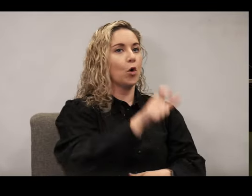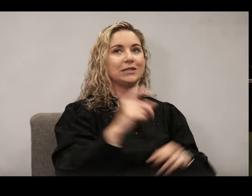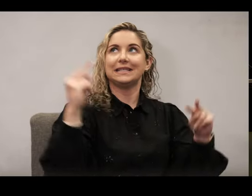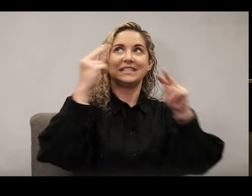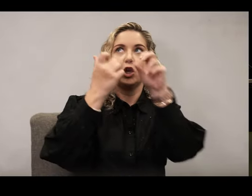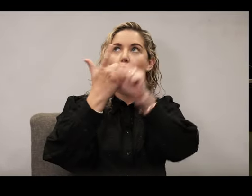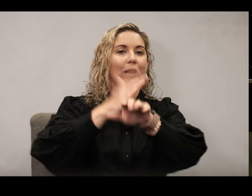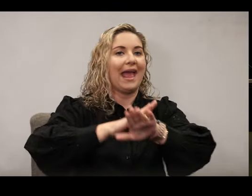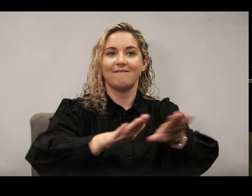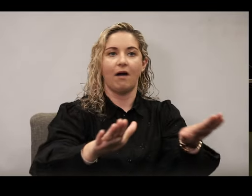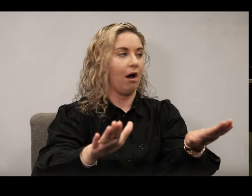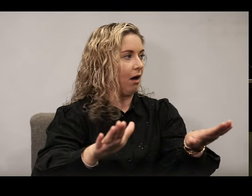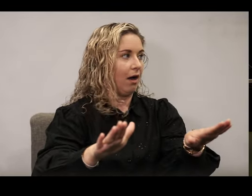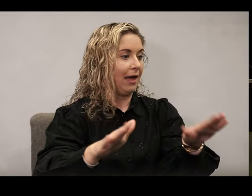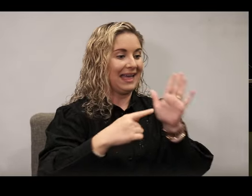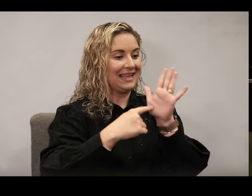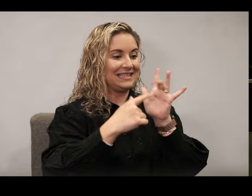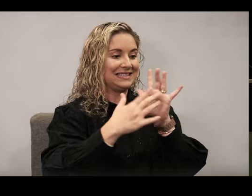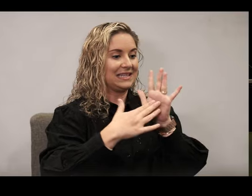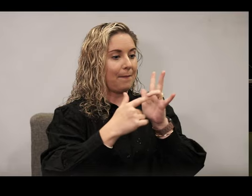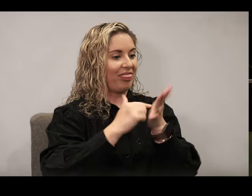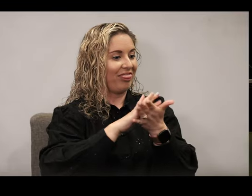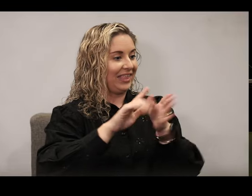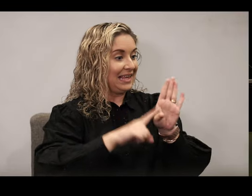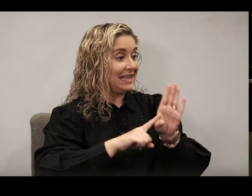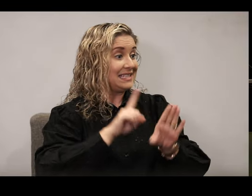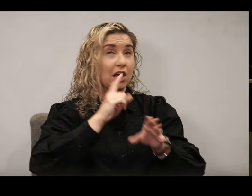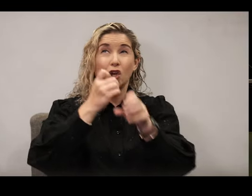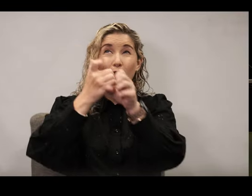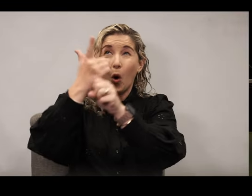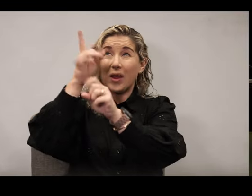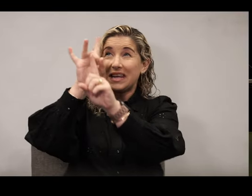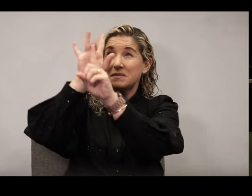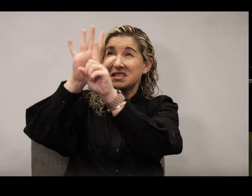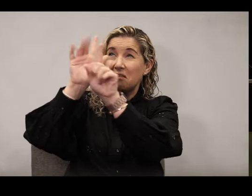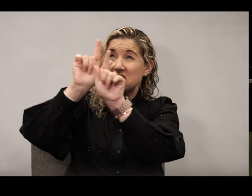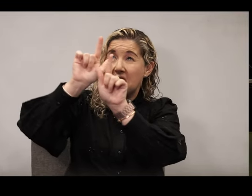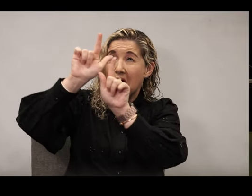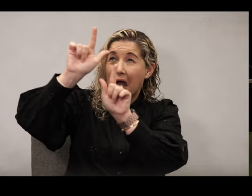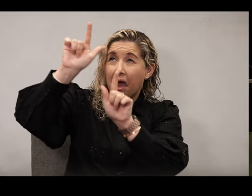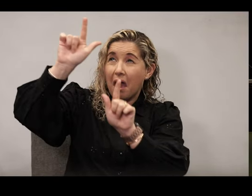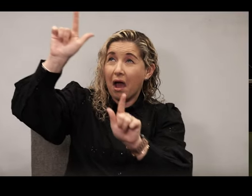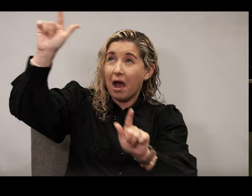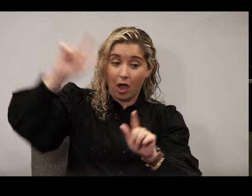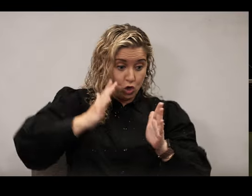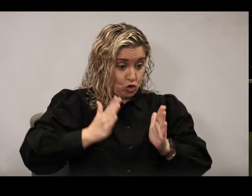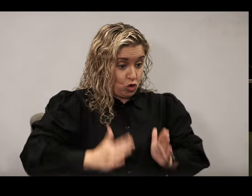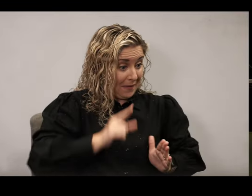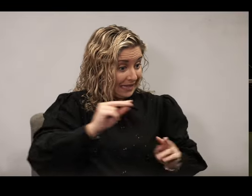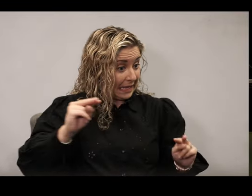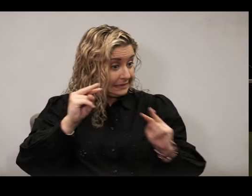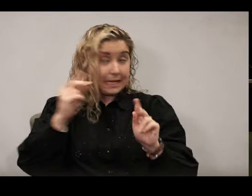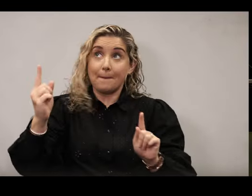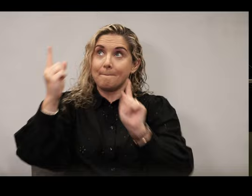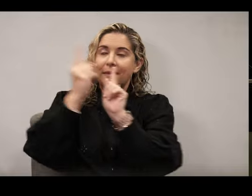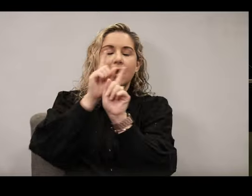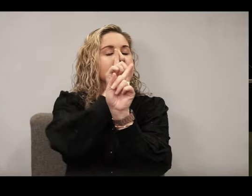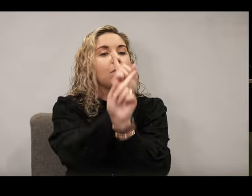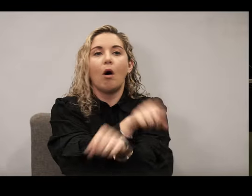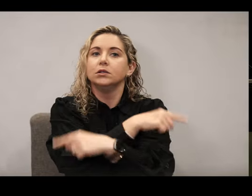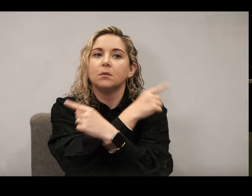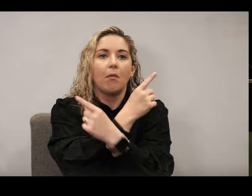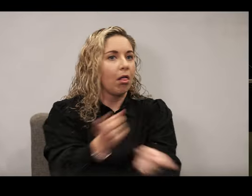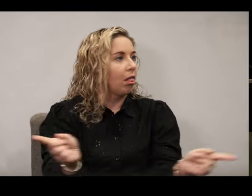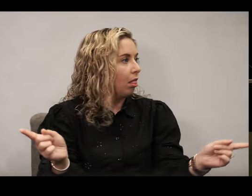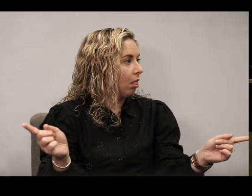it says, God lives in unapproachable light whom no one has seen or can see. These angels who spoke from